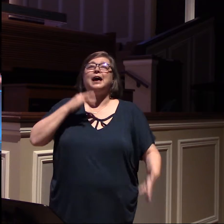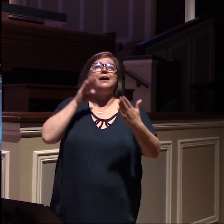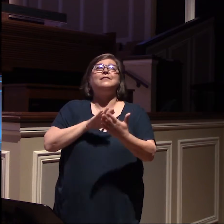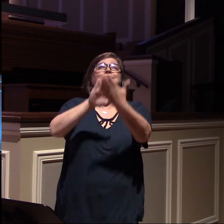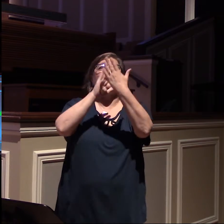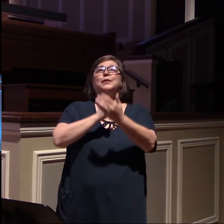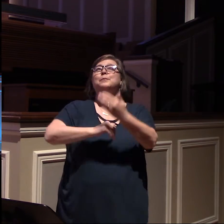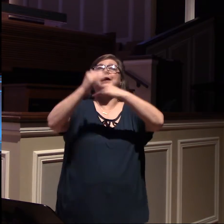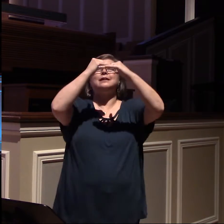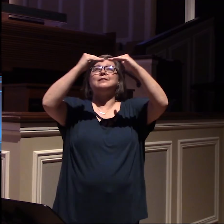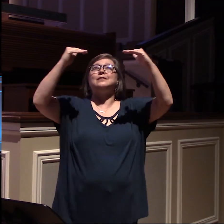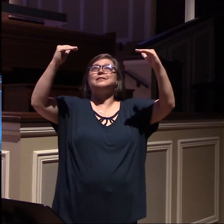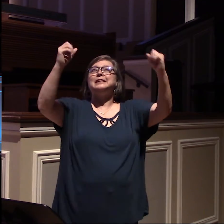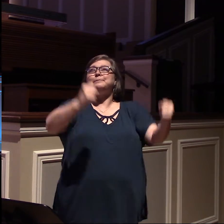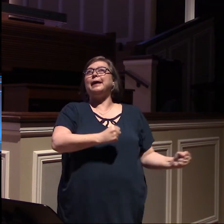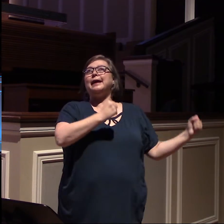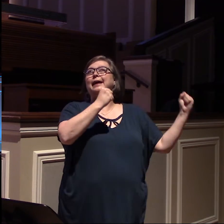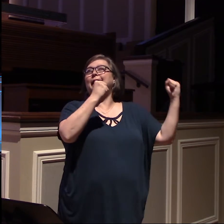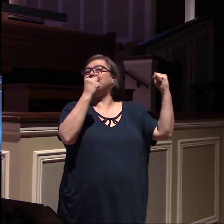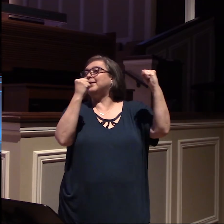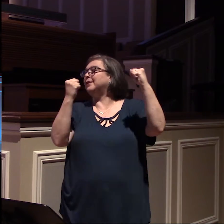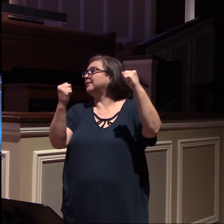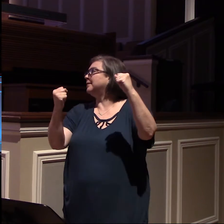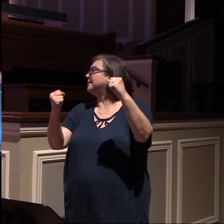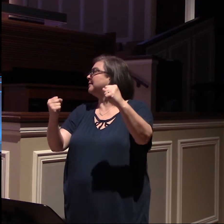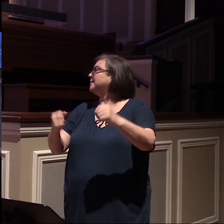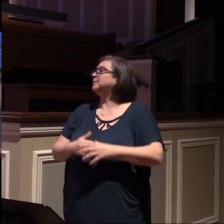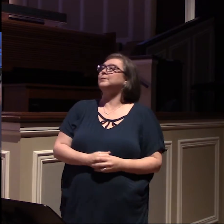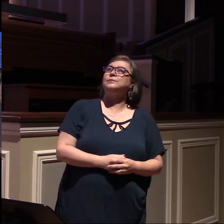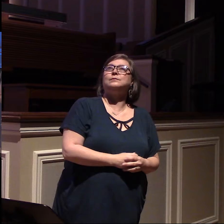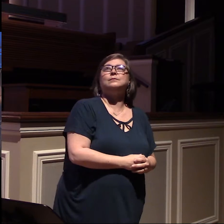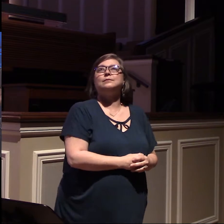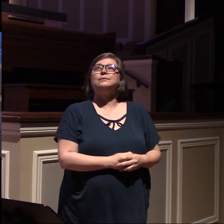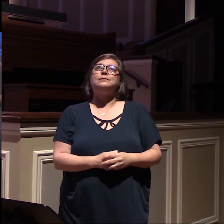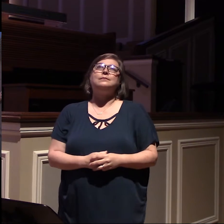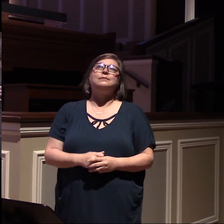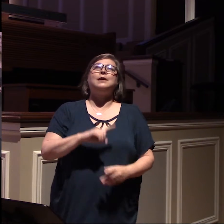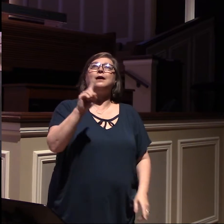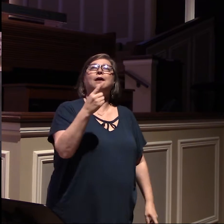I feel the power of heaven.